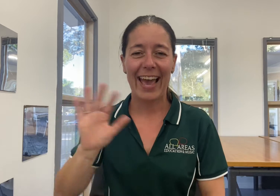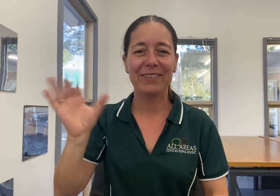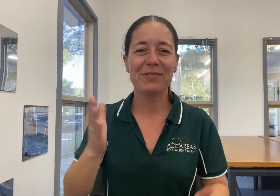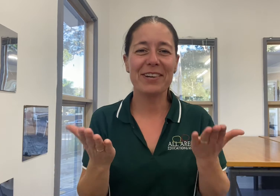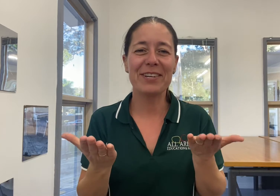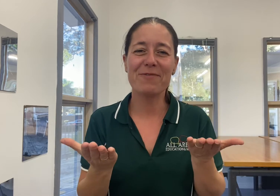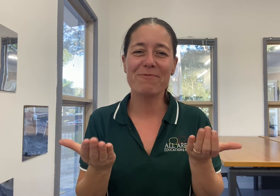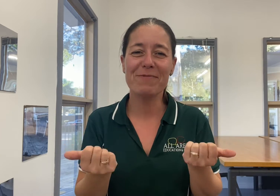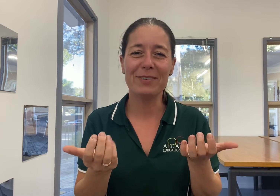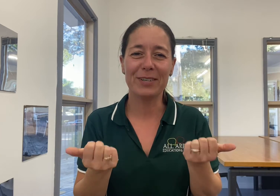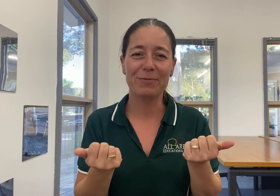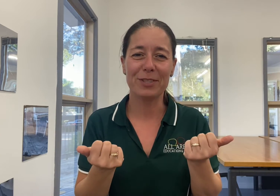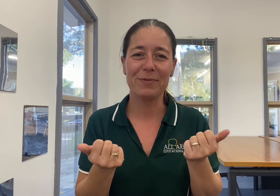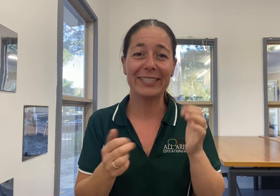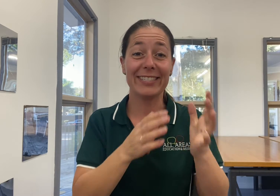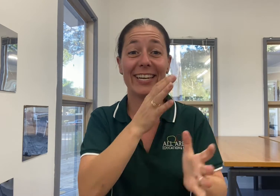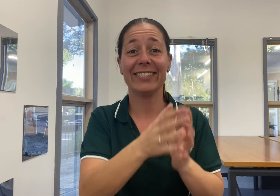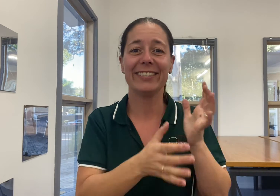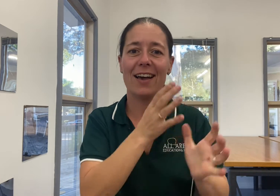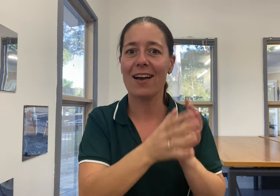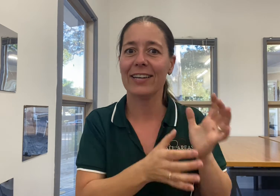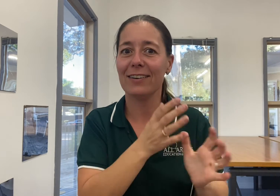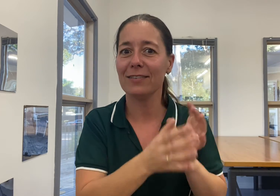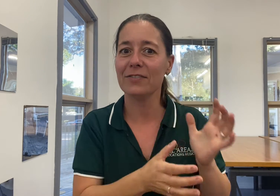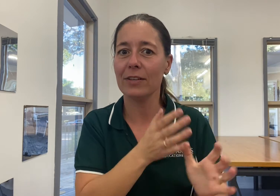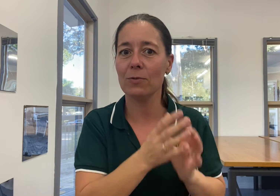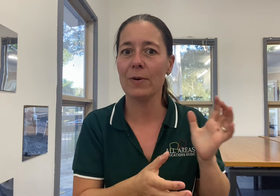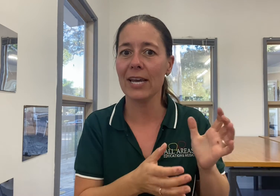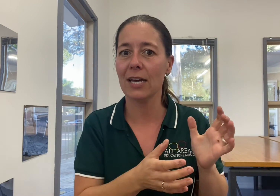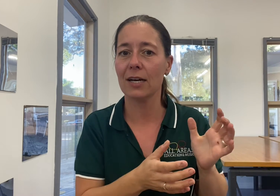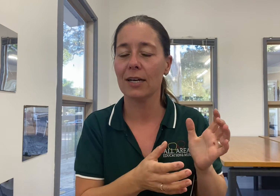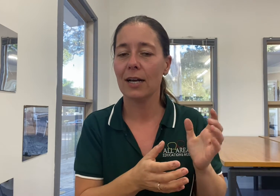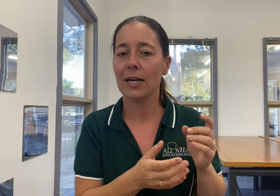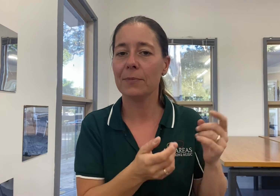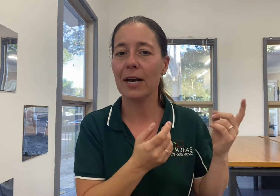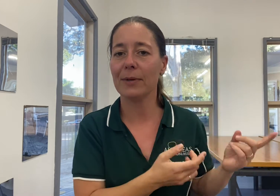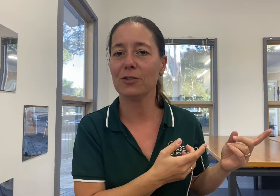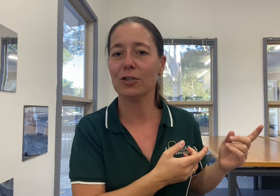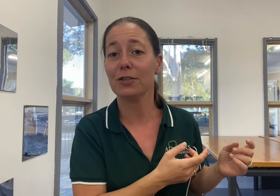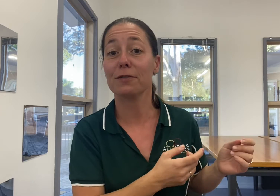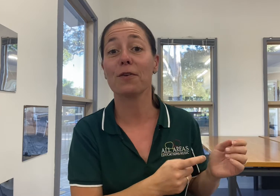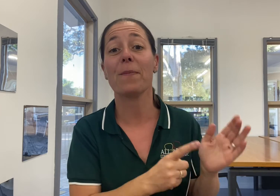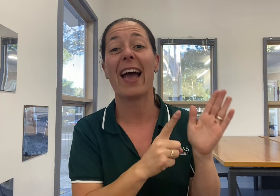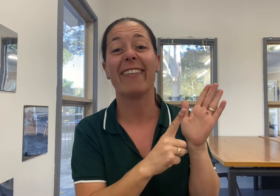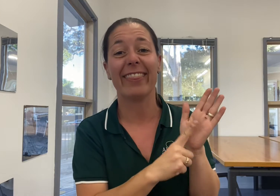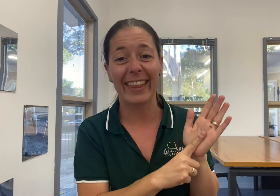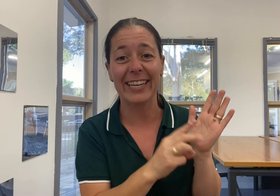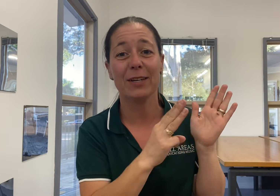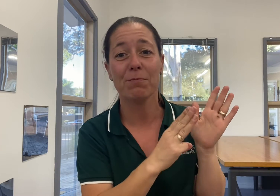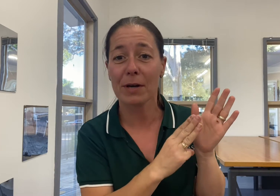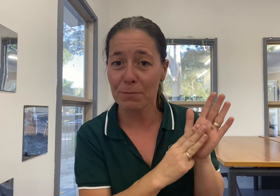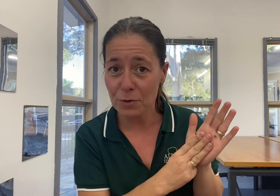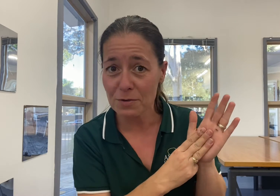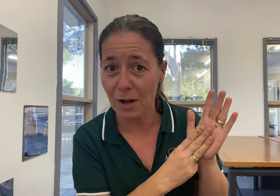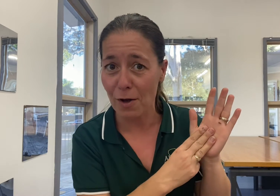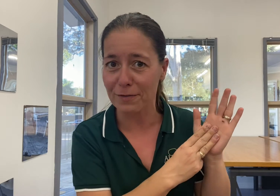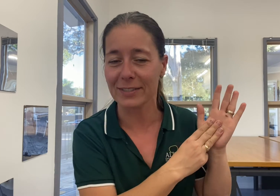Hey everyone, welcome to Wednesday's Sign of the Week. I'm coming to you from our Lake Munmora office